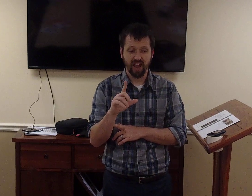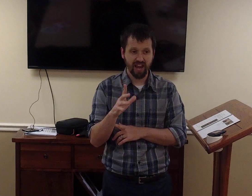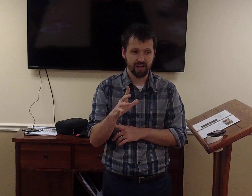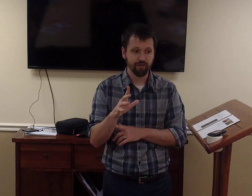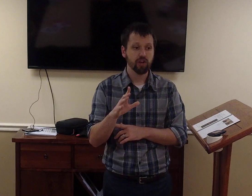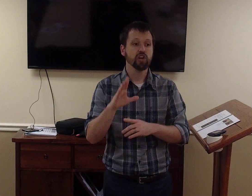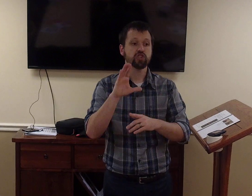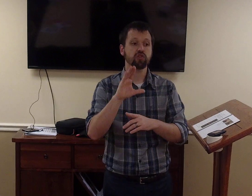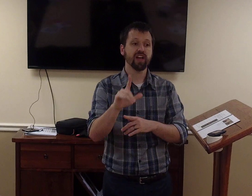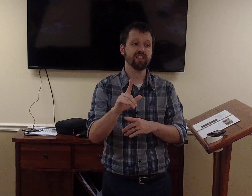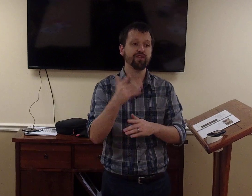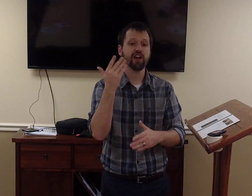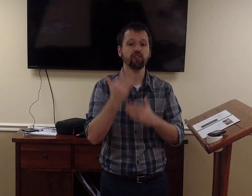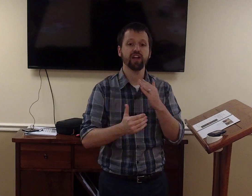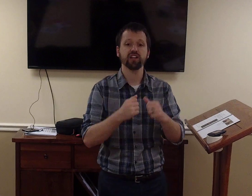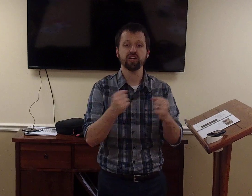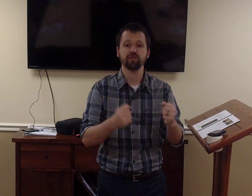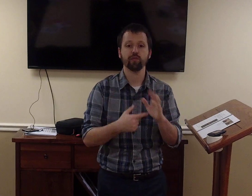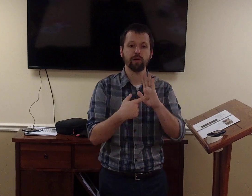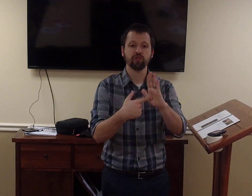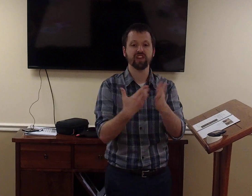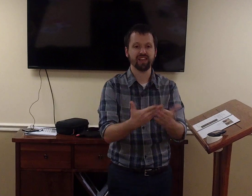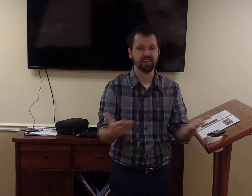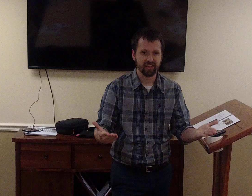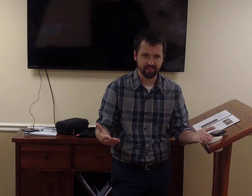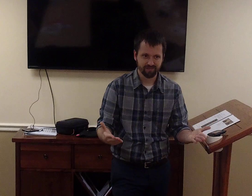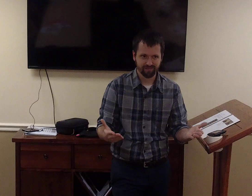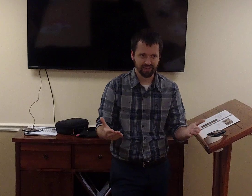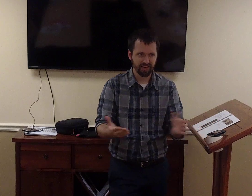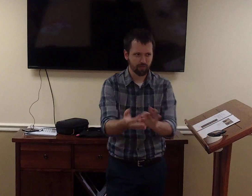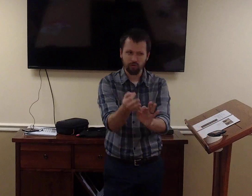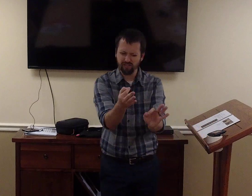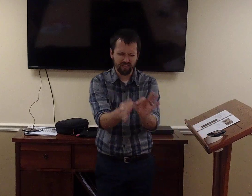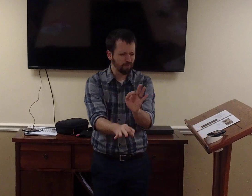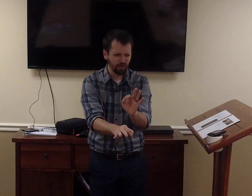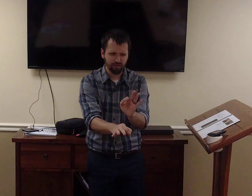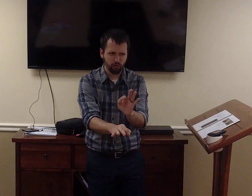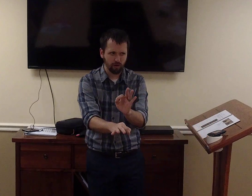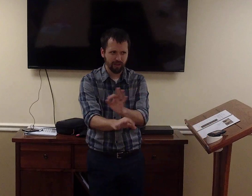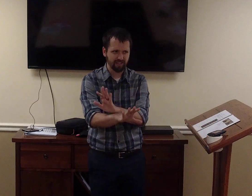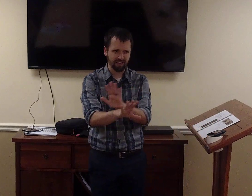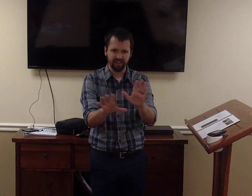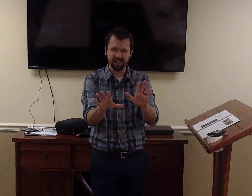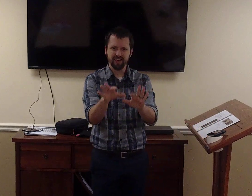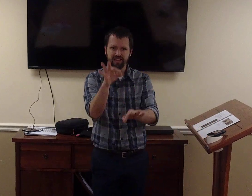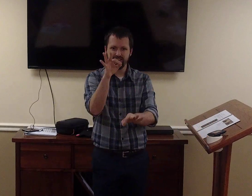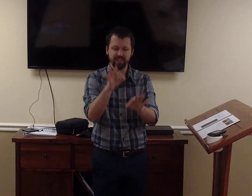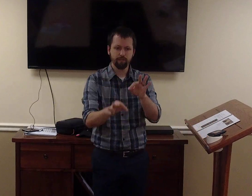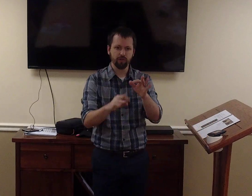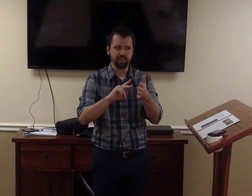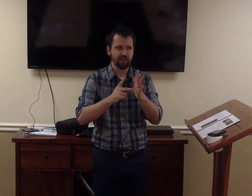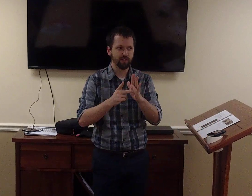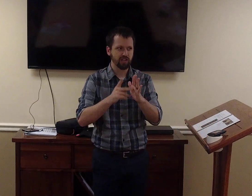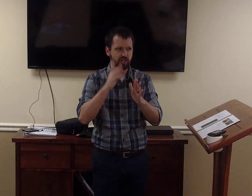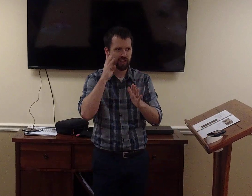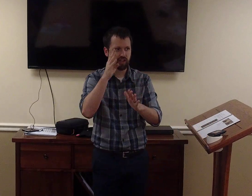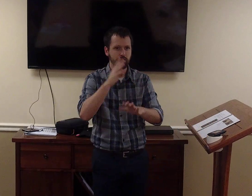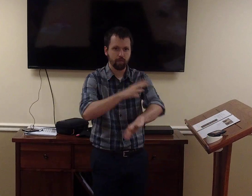Kind of. So classifiers are handshapes that represent a thing in its most simplest form. That is like the simplest definition I could come up